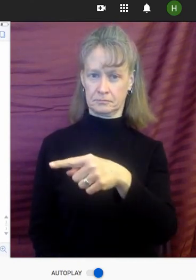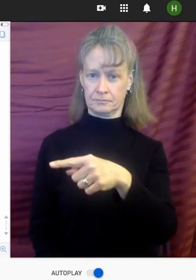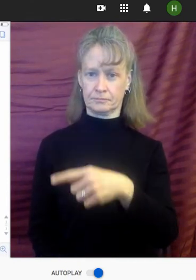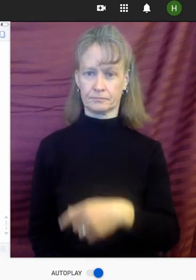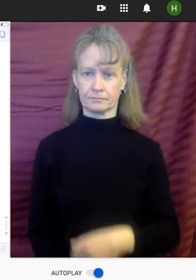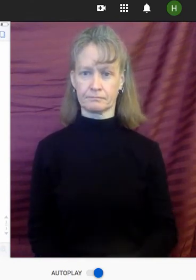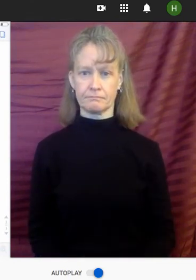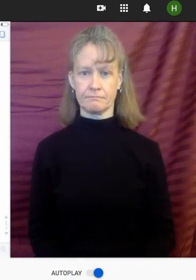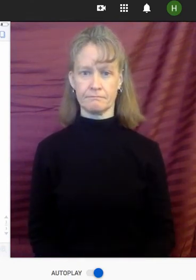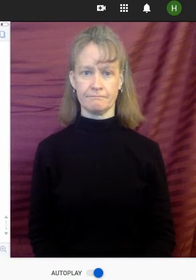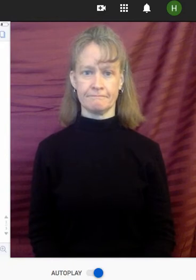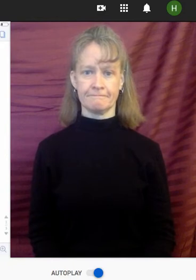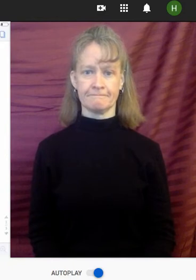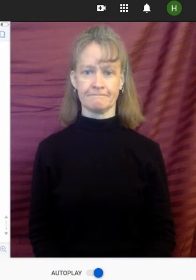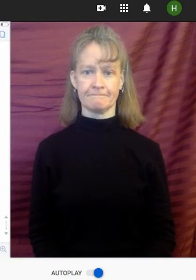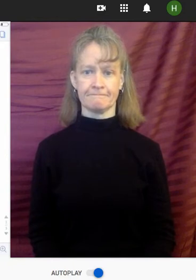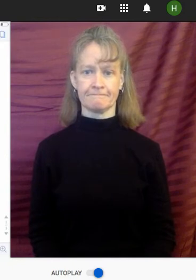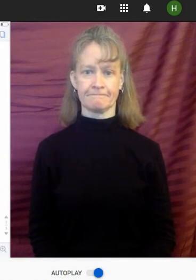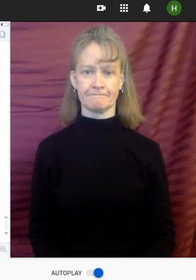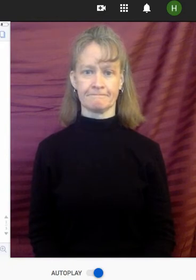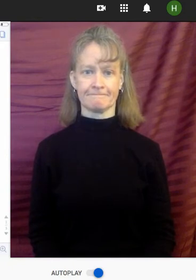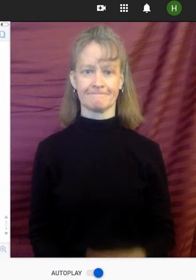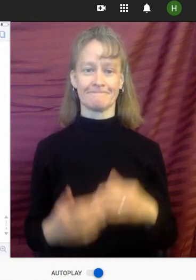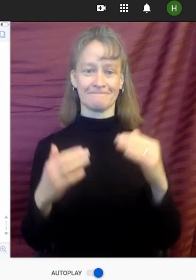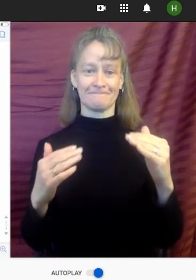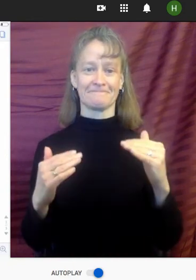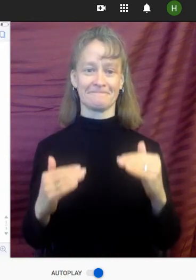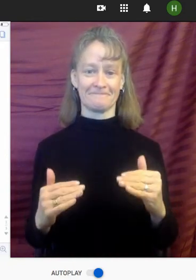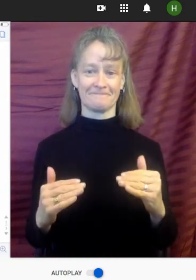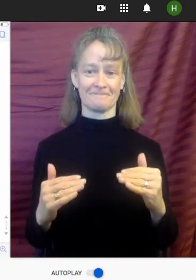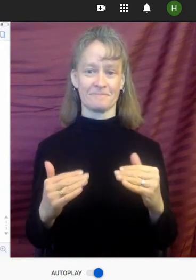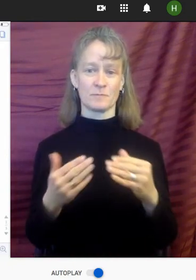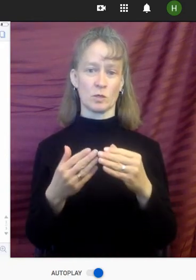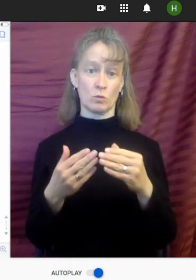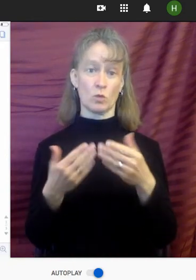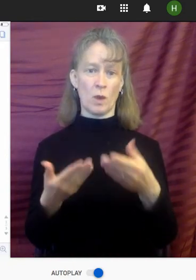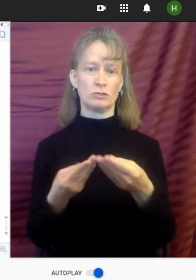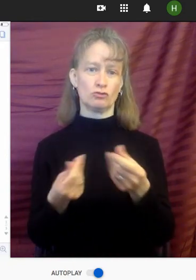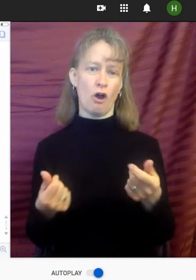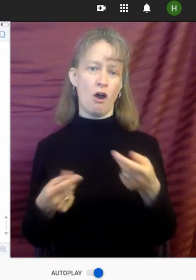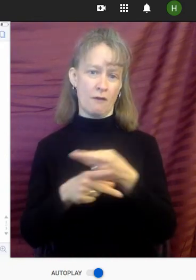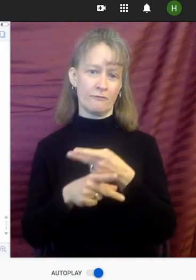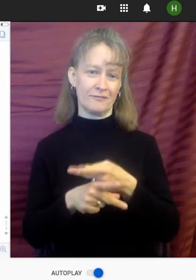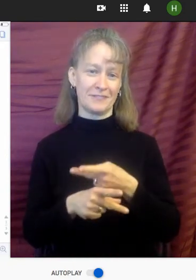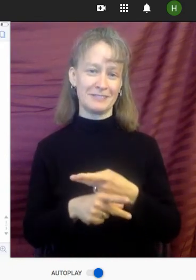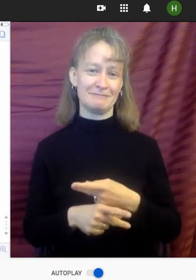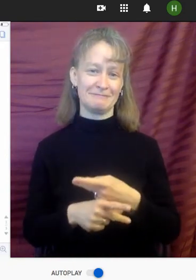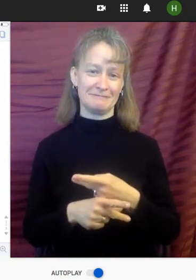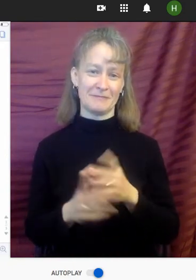Next, we are going to solve this equation.